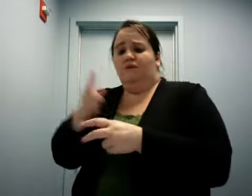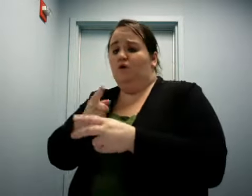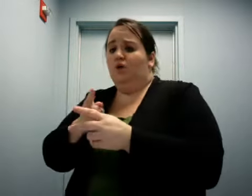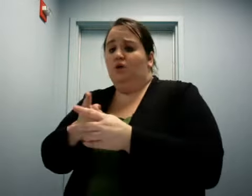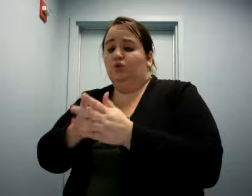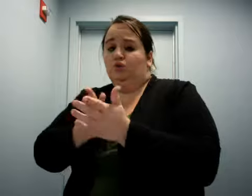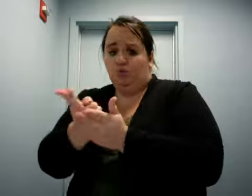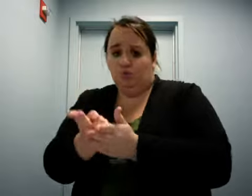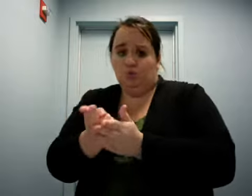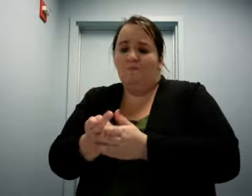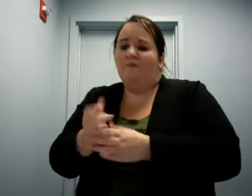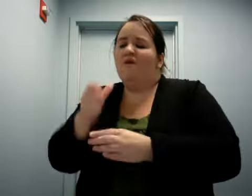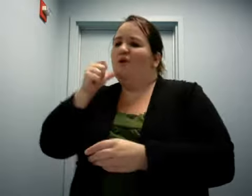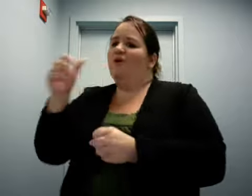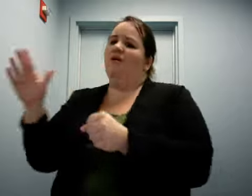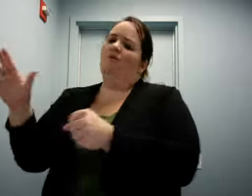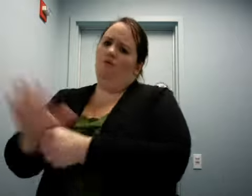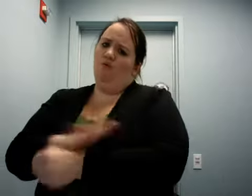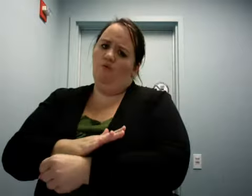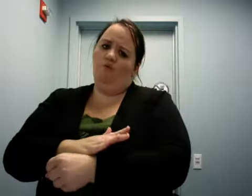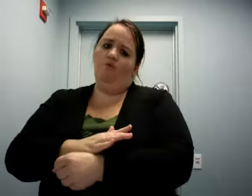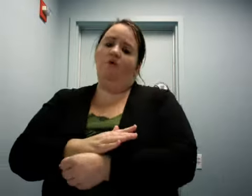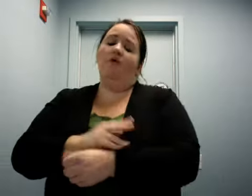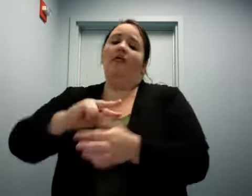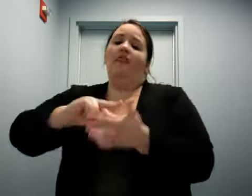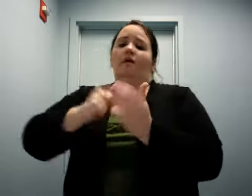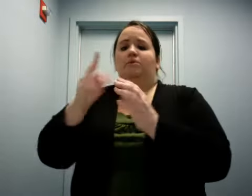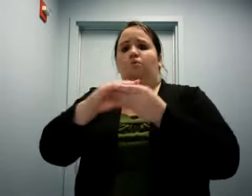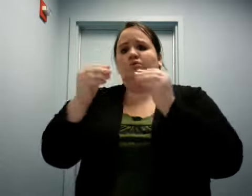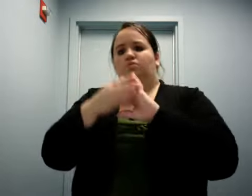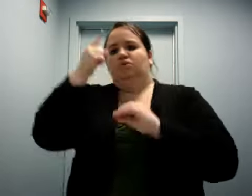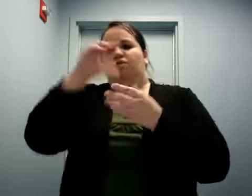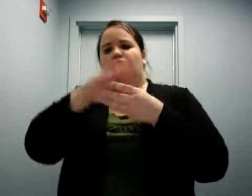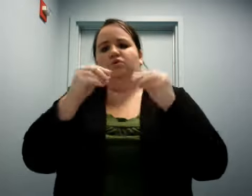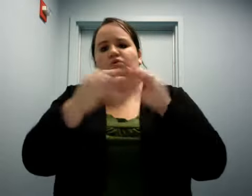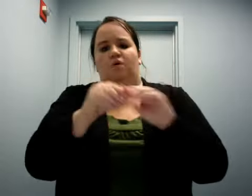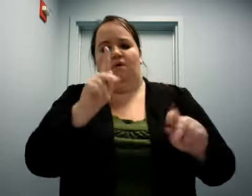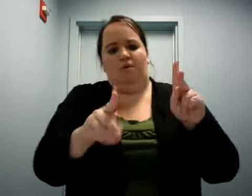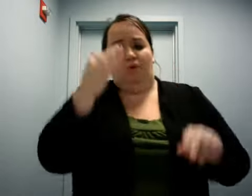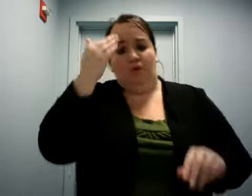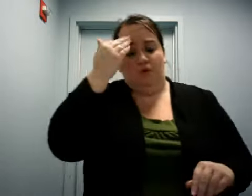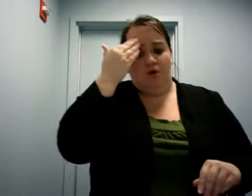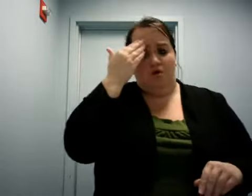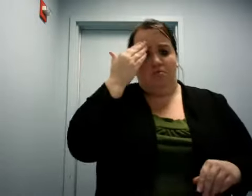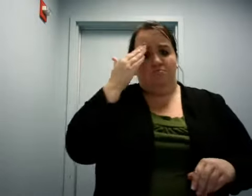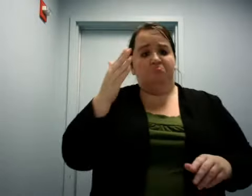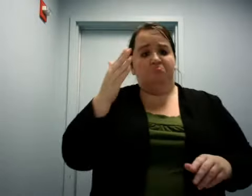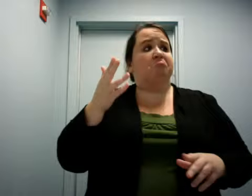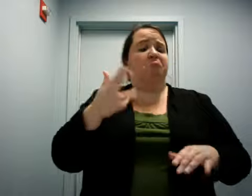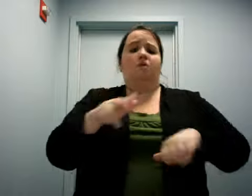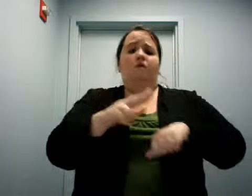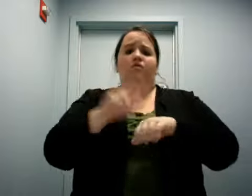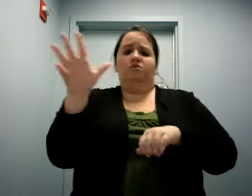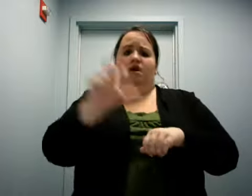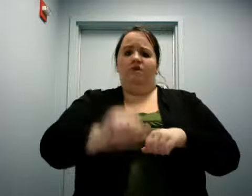They make one story become the only story. Of course, Africa is a continent full of catastrophes. There are immense